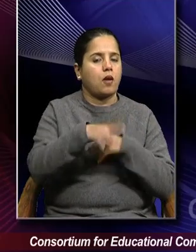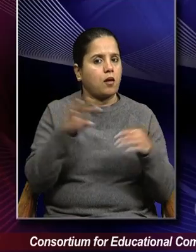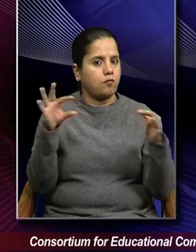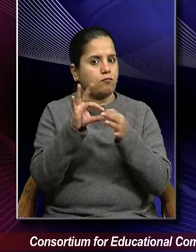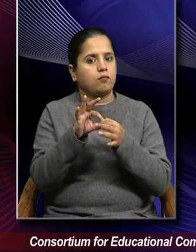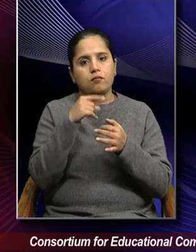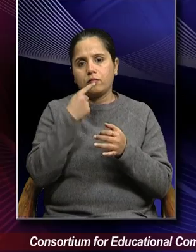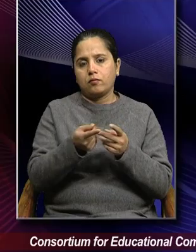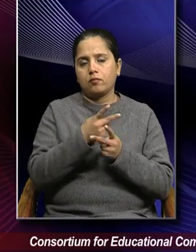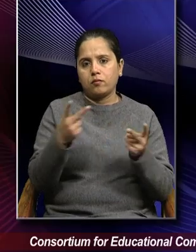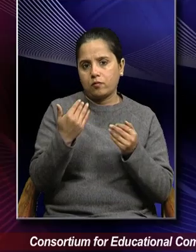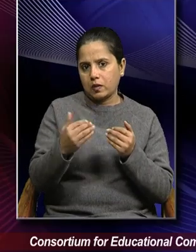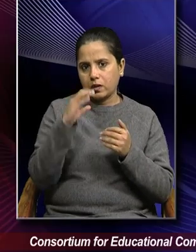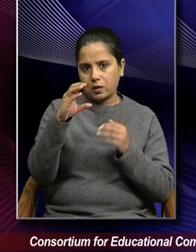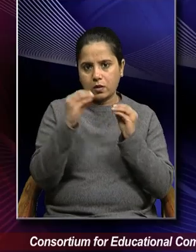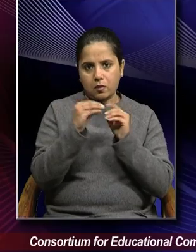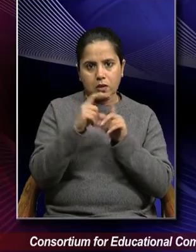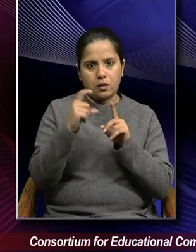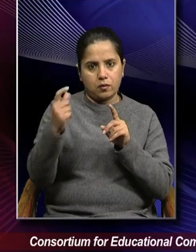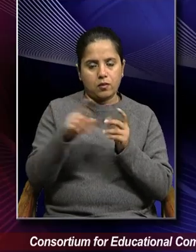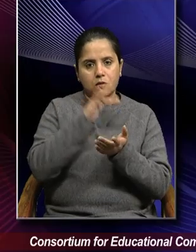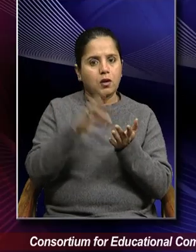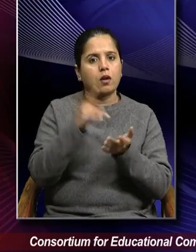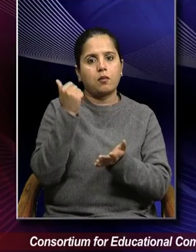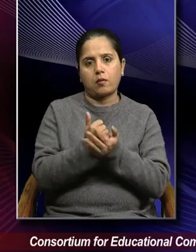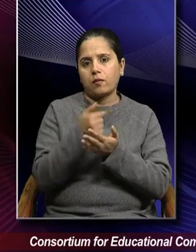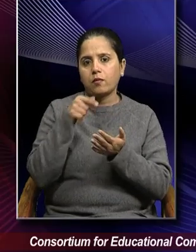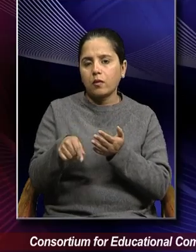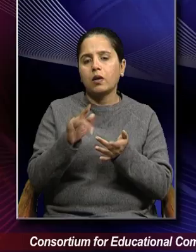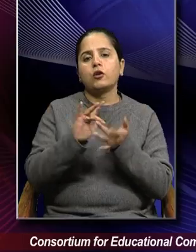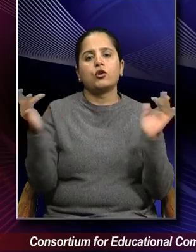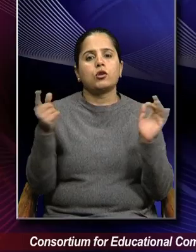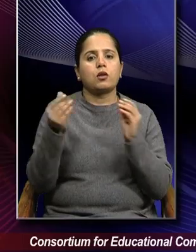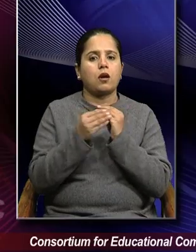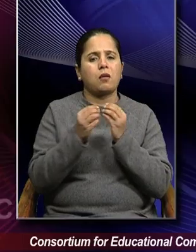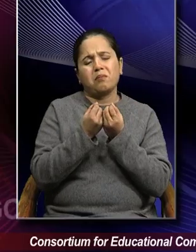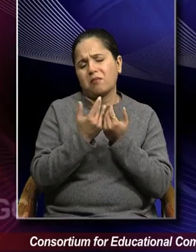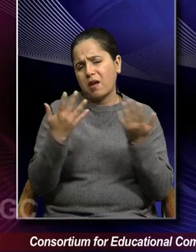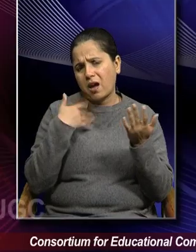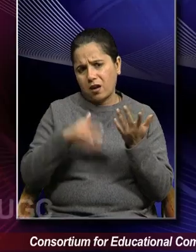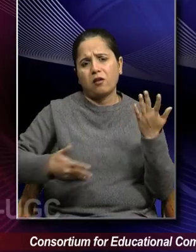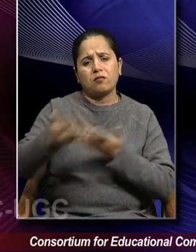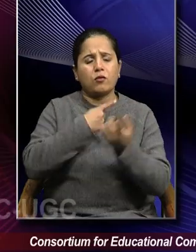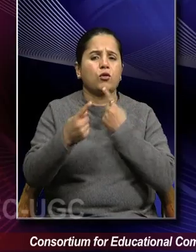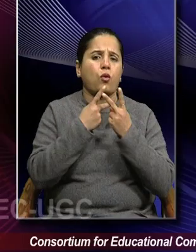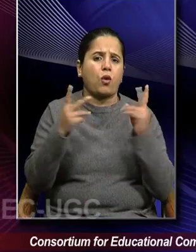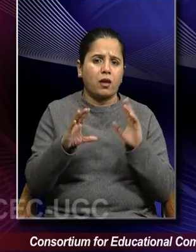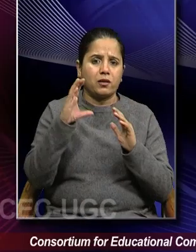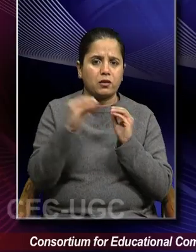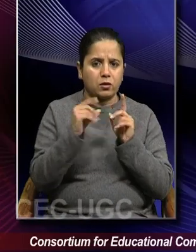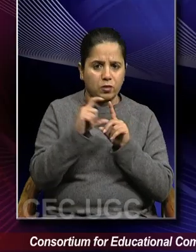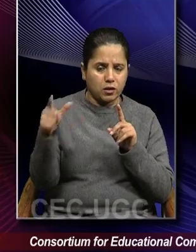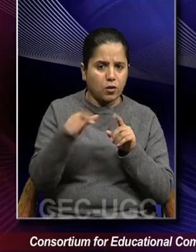with the CBDC, that is called central bank digital currency. We have many more things to discuss about CBDC, like